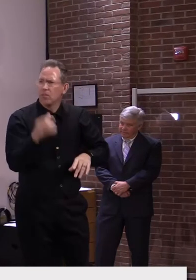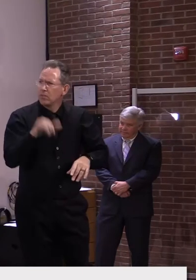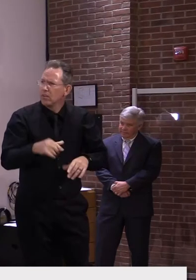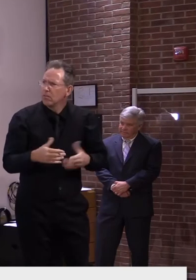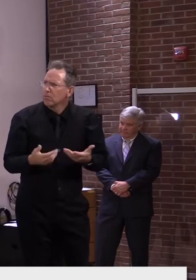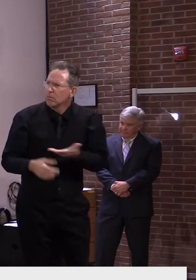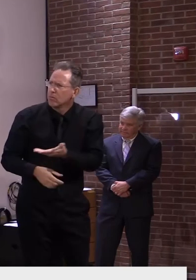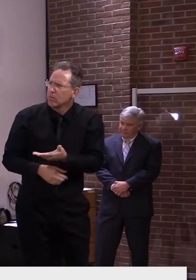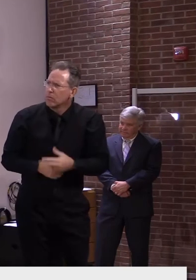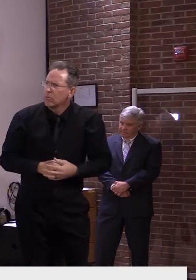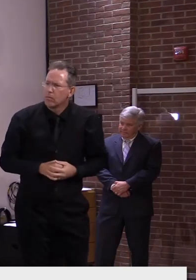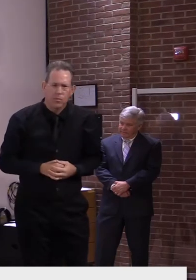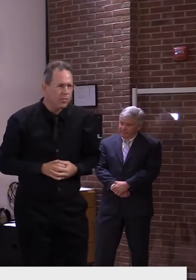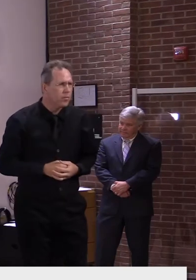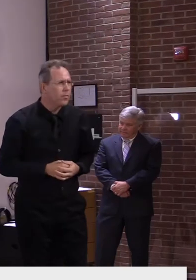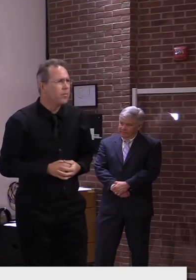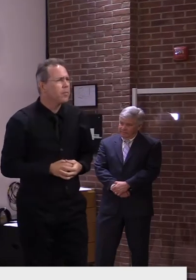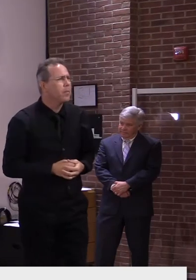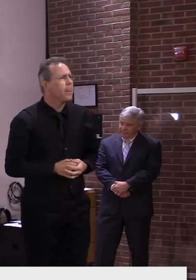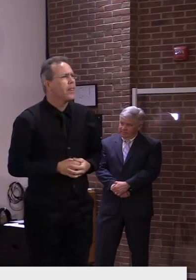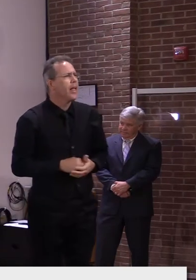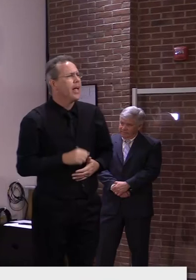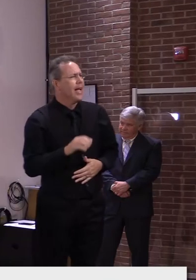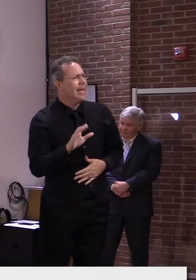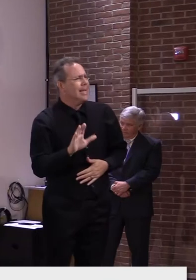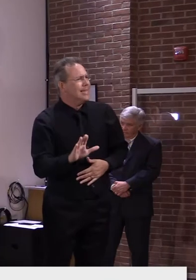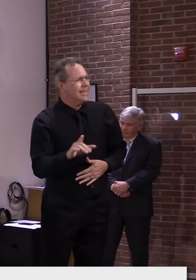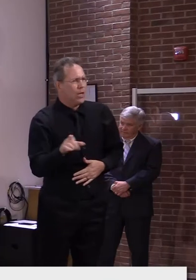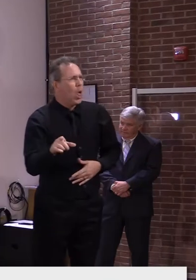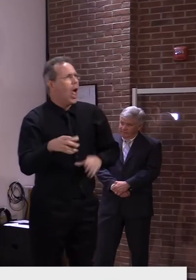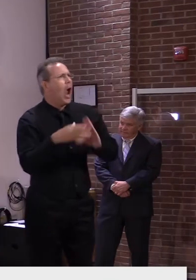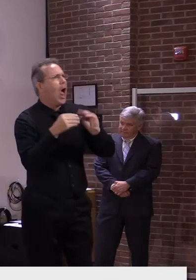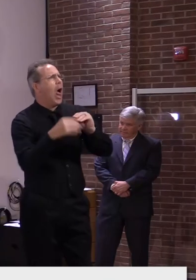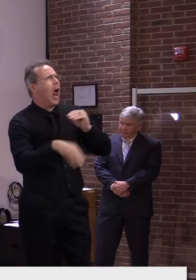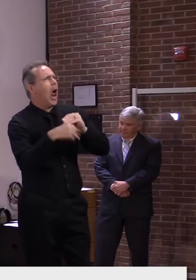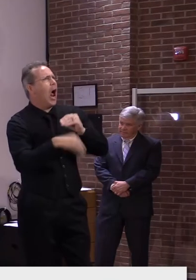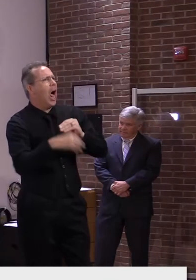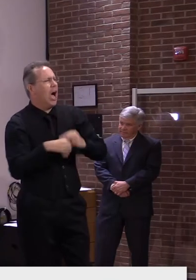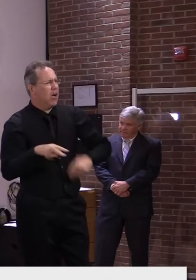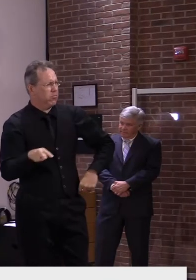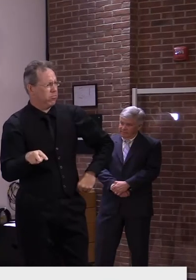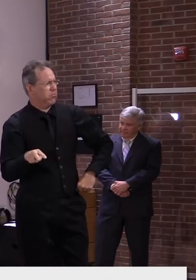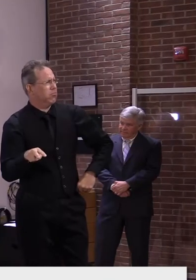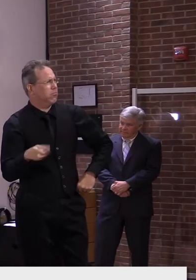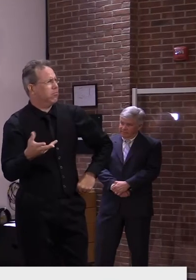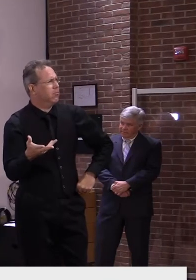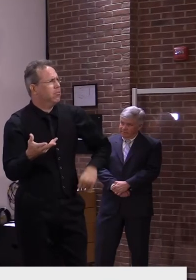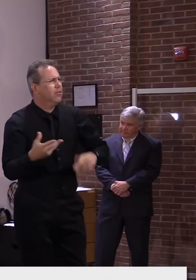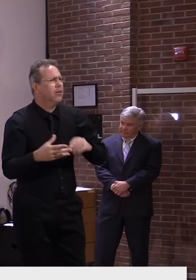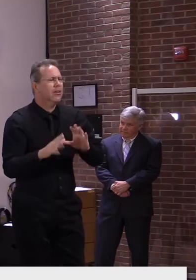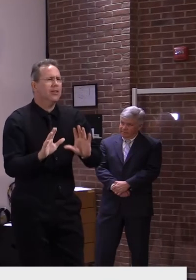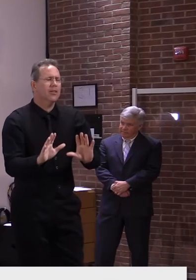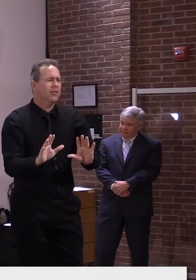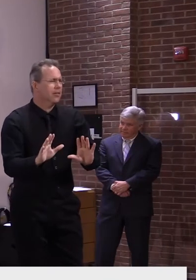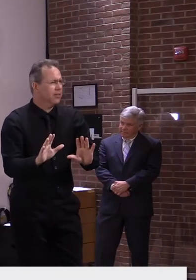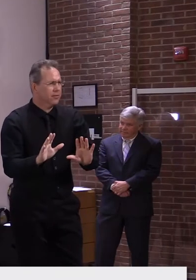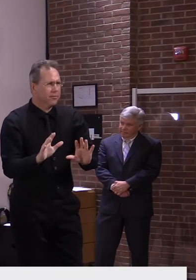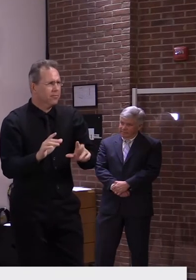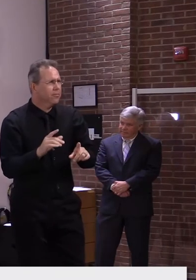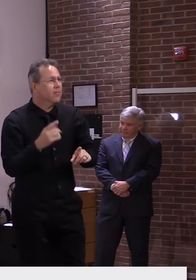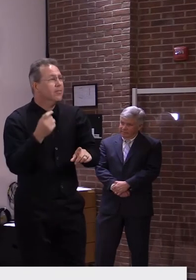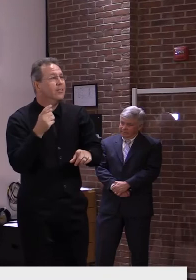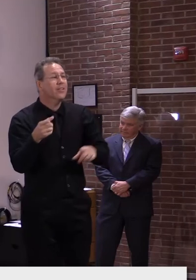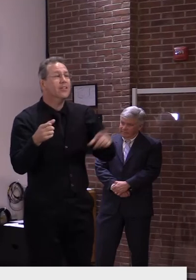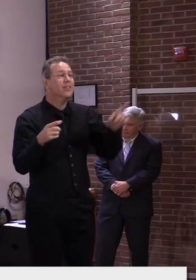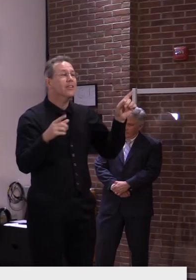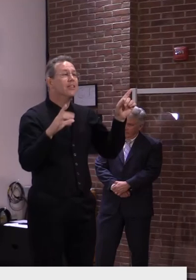Yeah, that's a lot of questions. So the chief medical examiner often has